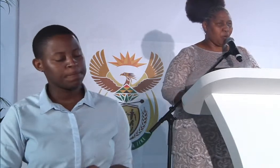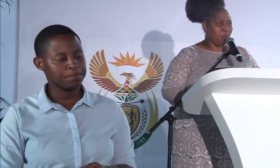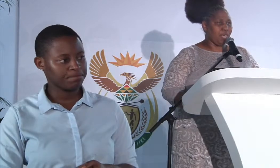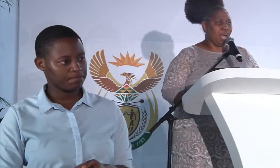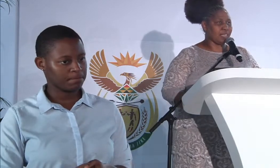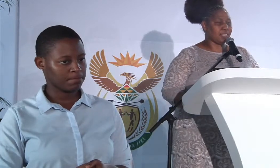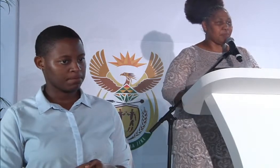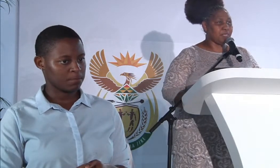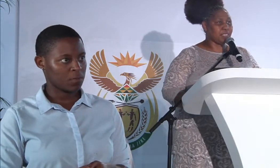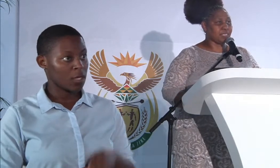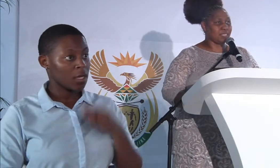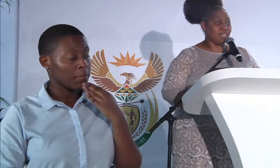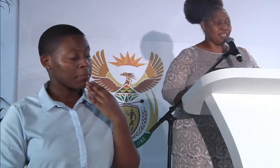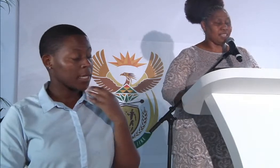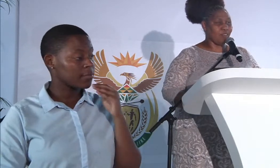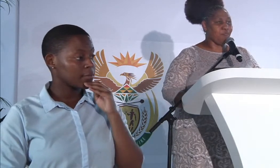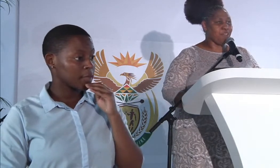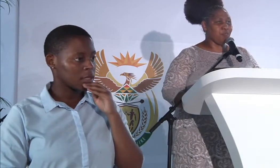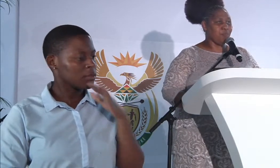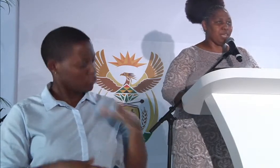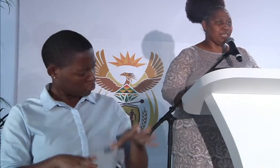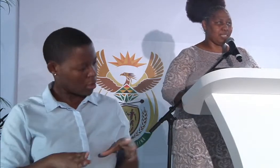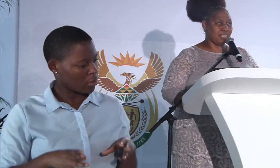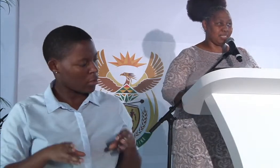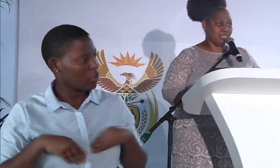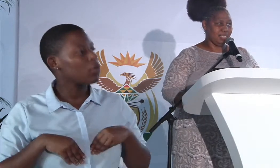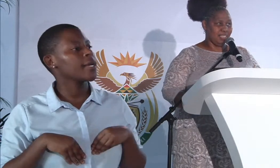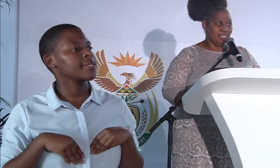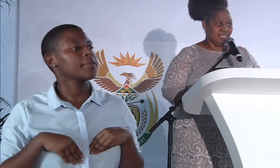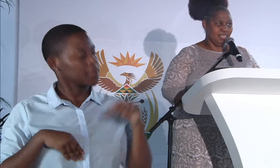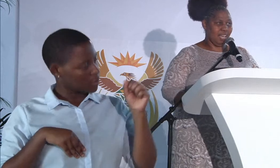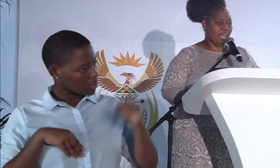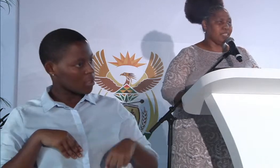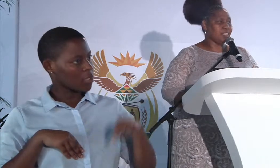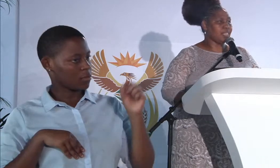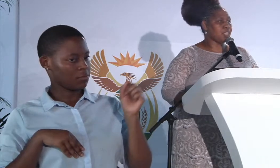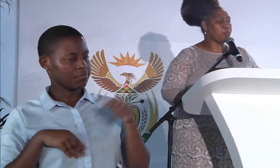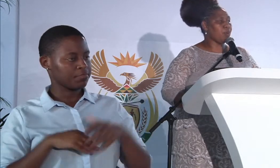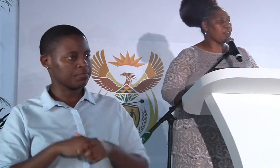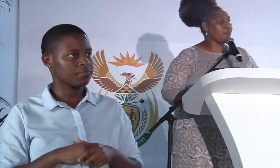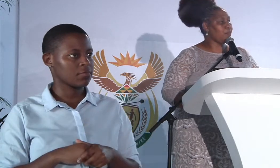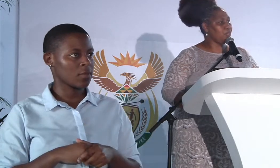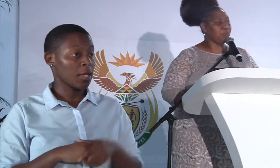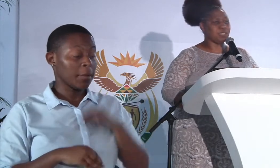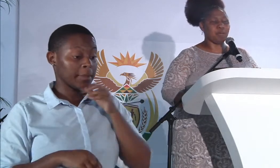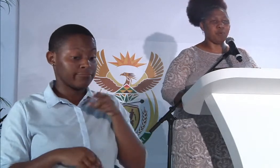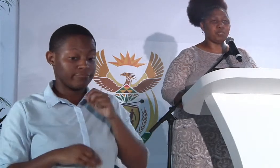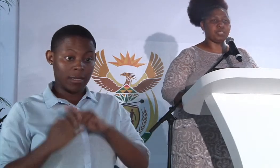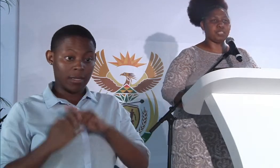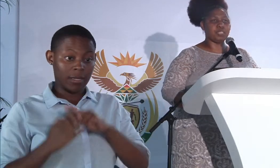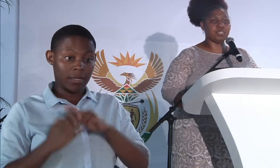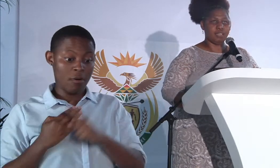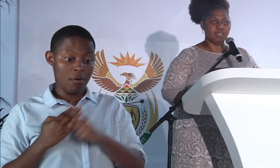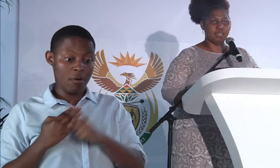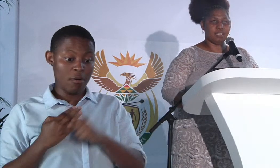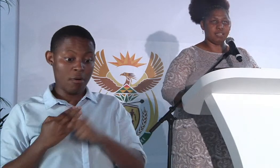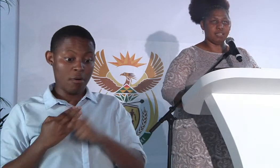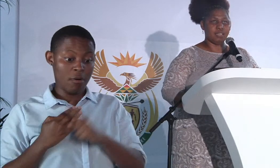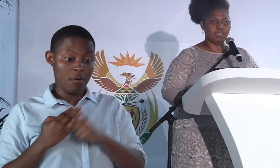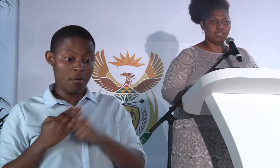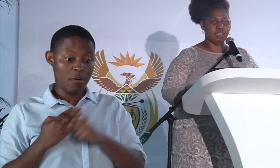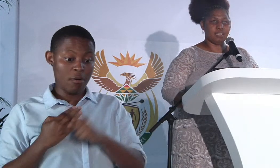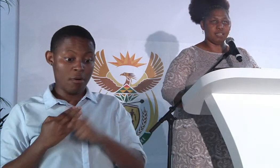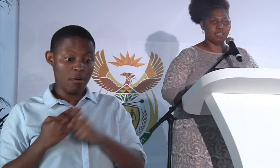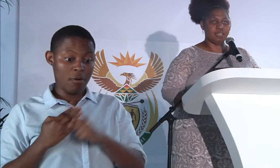So we accept the offer you made, and this program will be supporting ama girls,